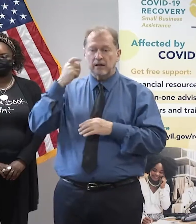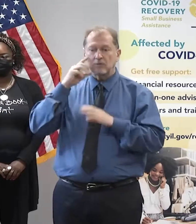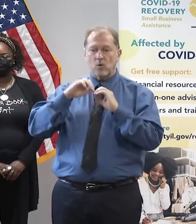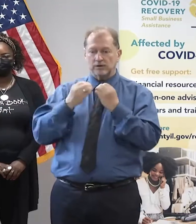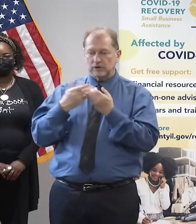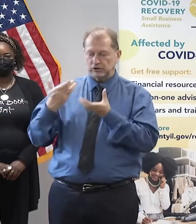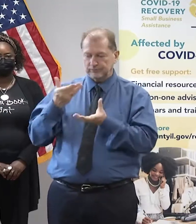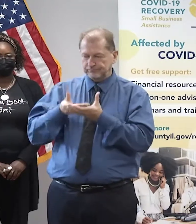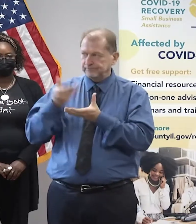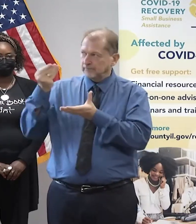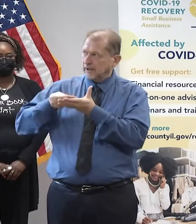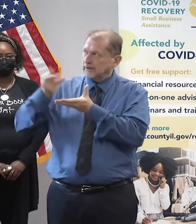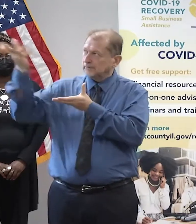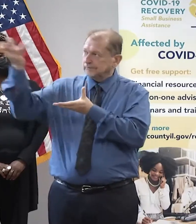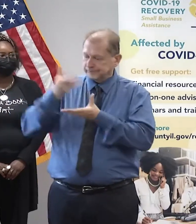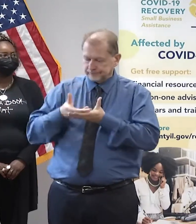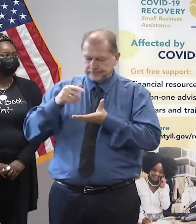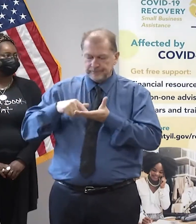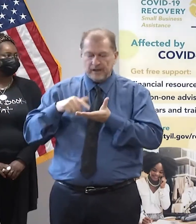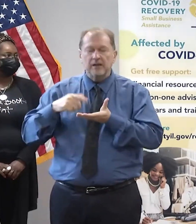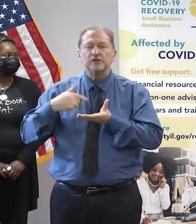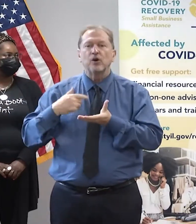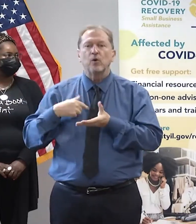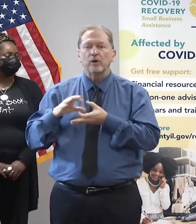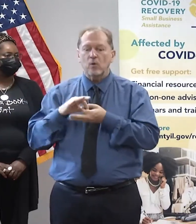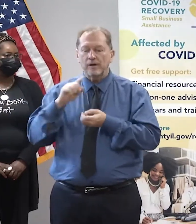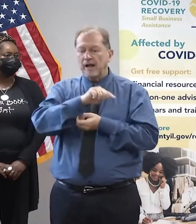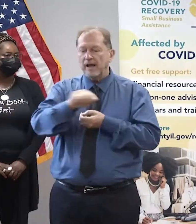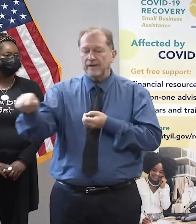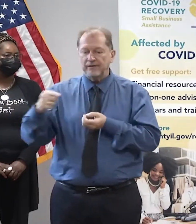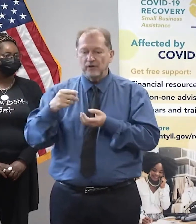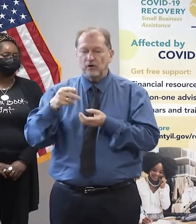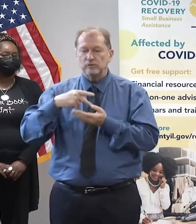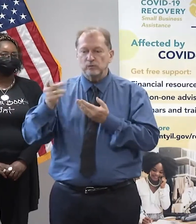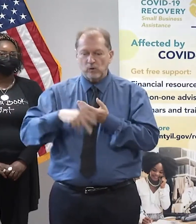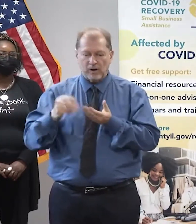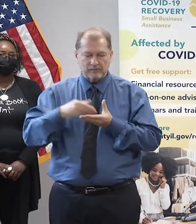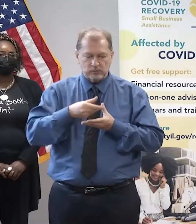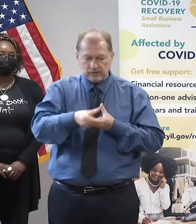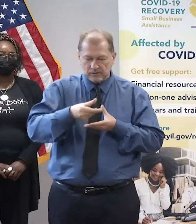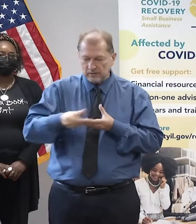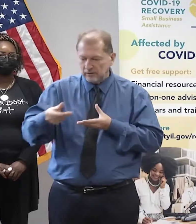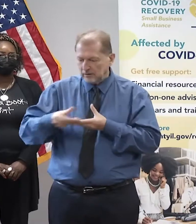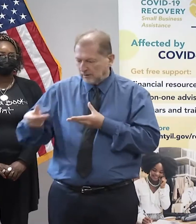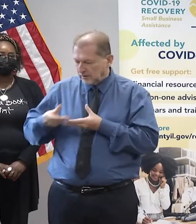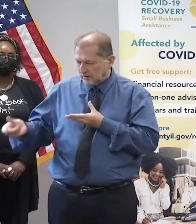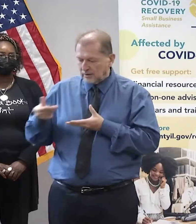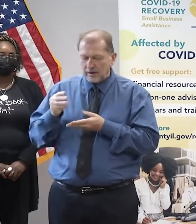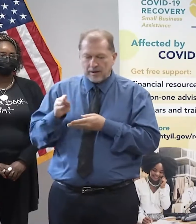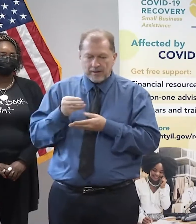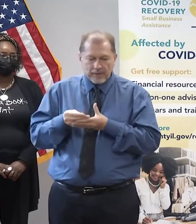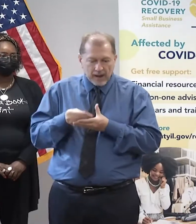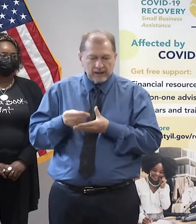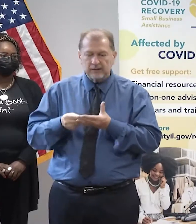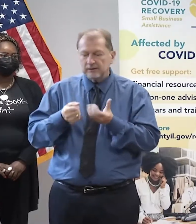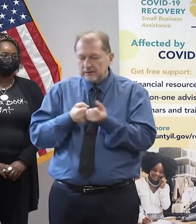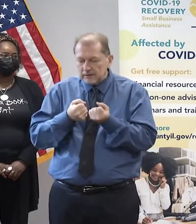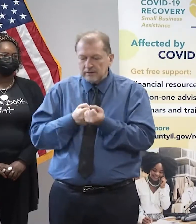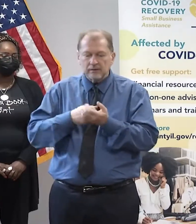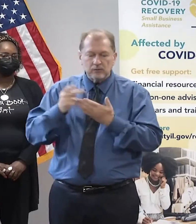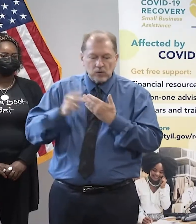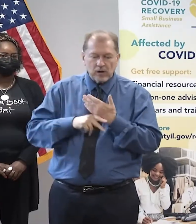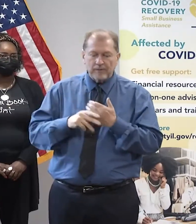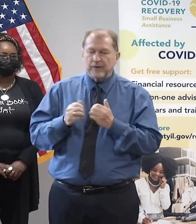We at Next Street serve as the program coordinators for this program, as President Preckwinkle mentioned, working with those 35